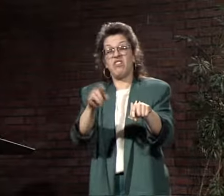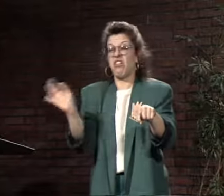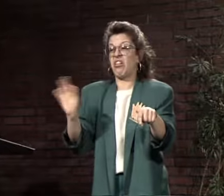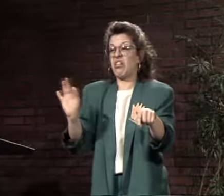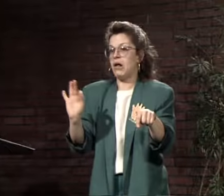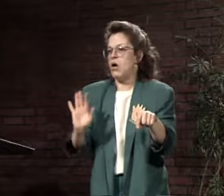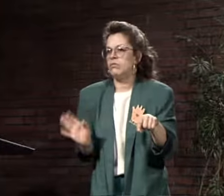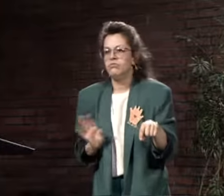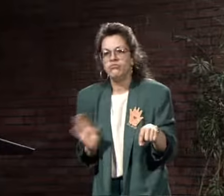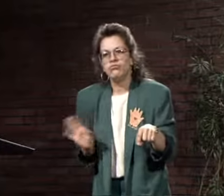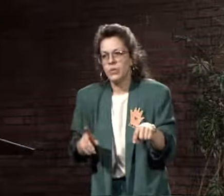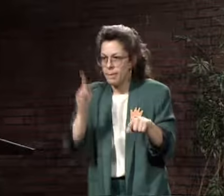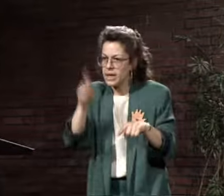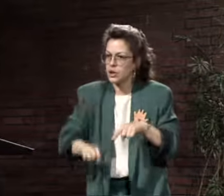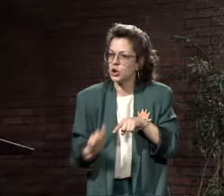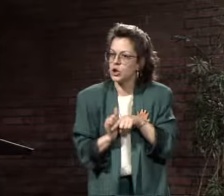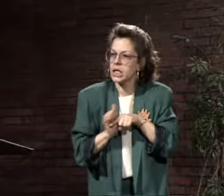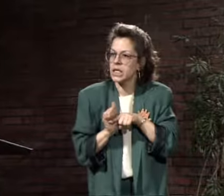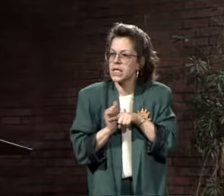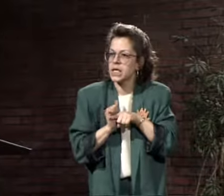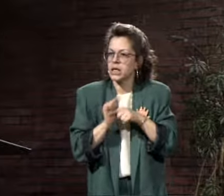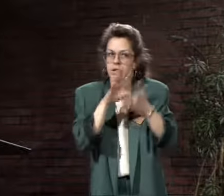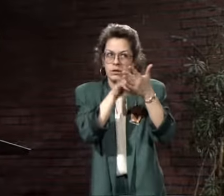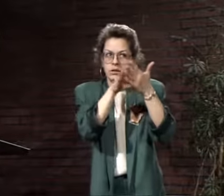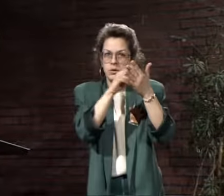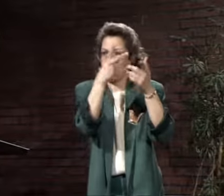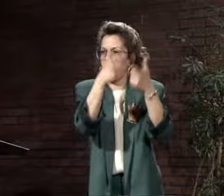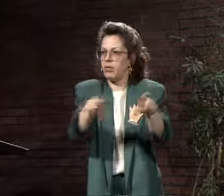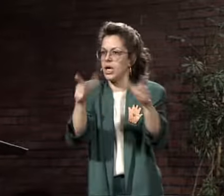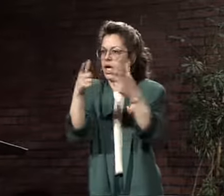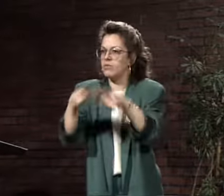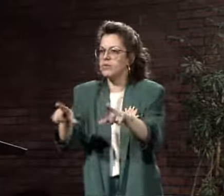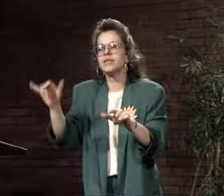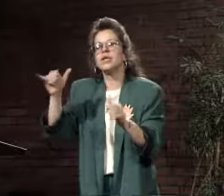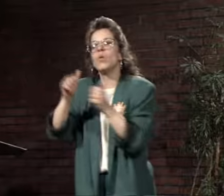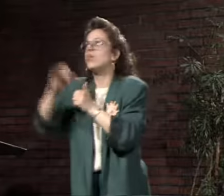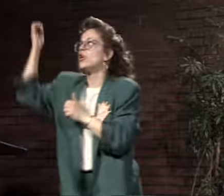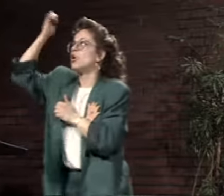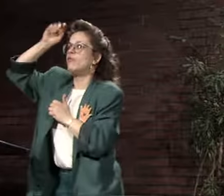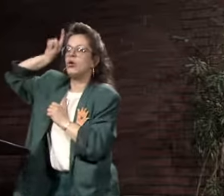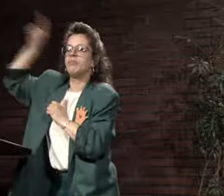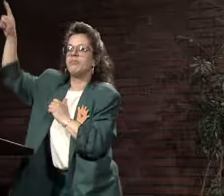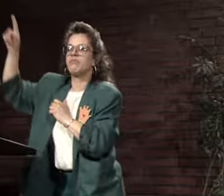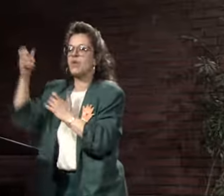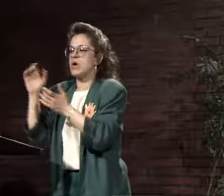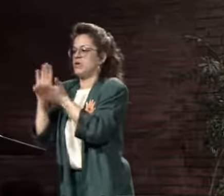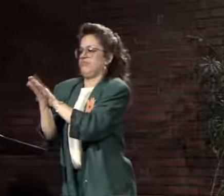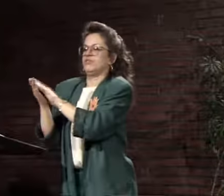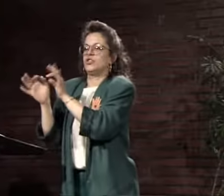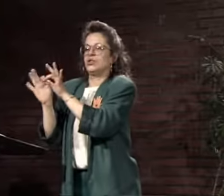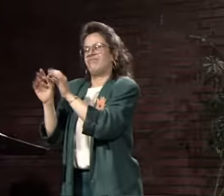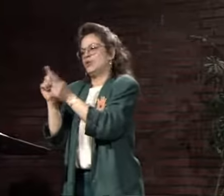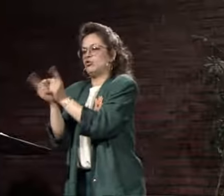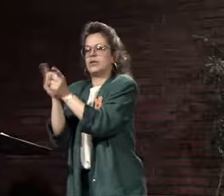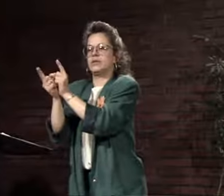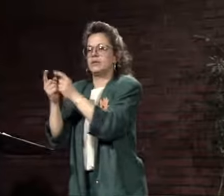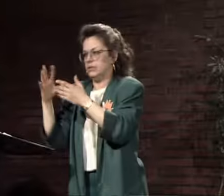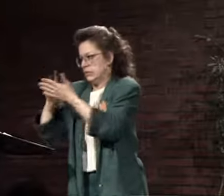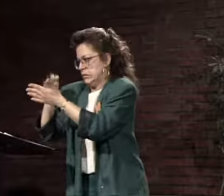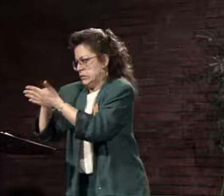For an interpreter, they must have training. They have to study the linguistics to become an